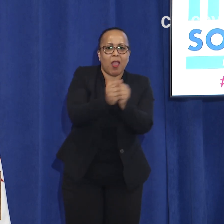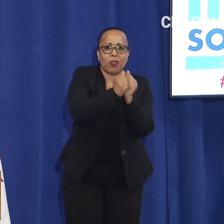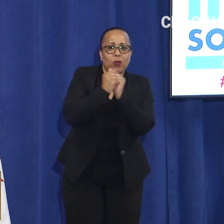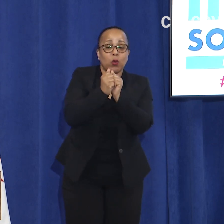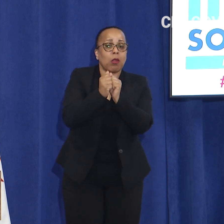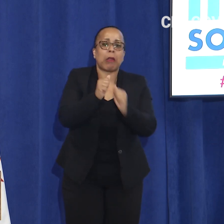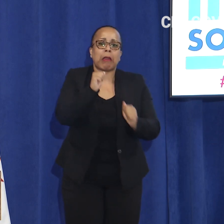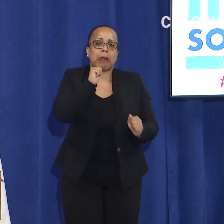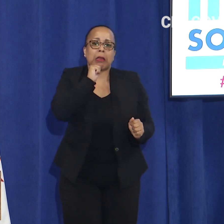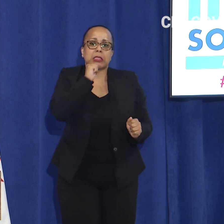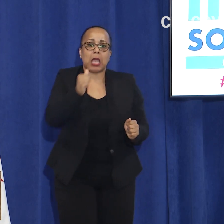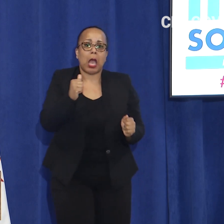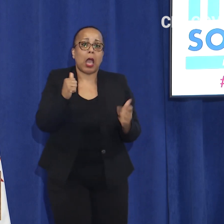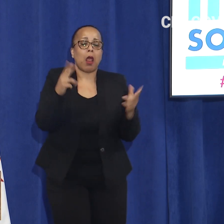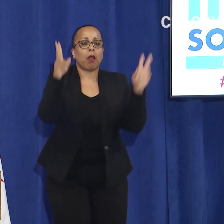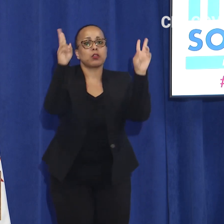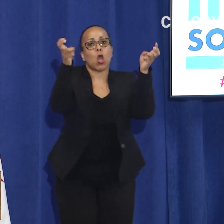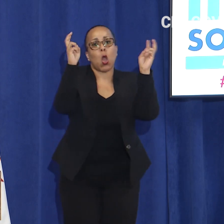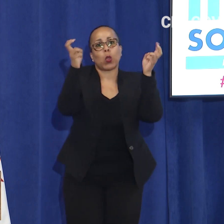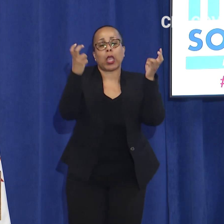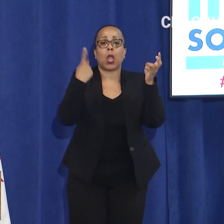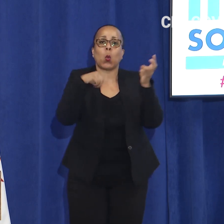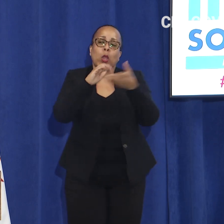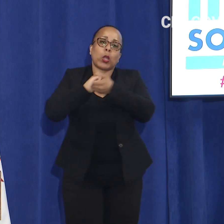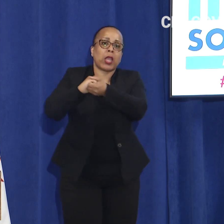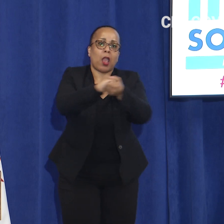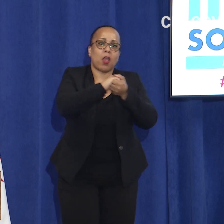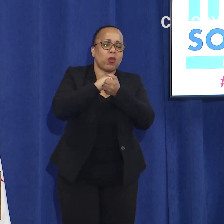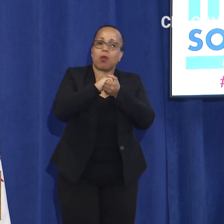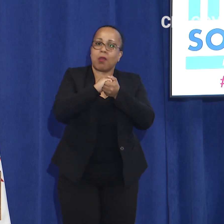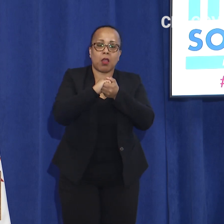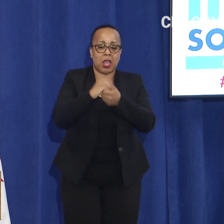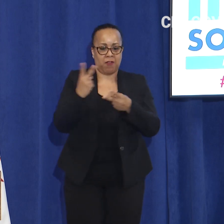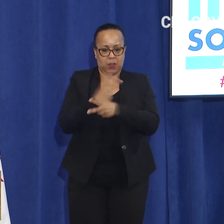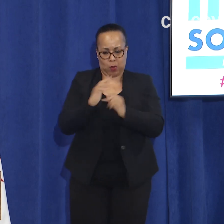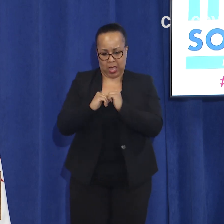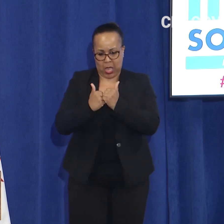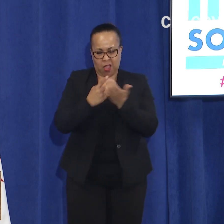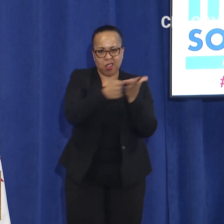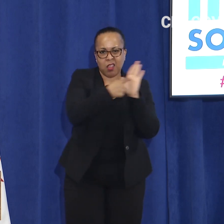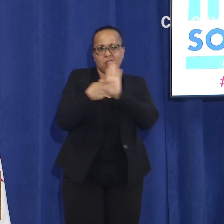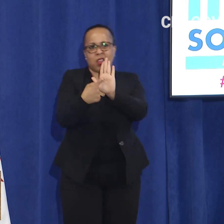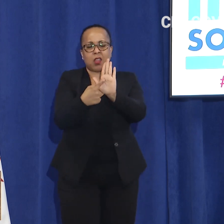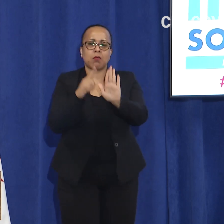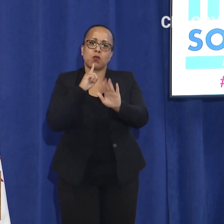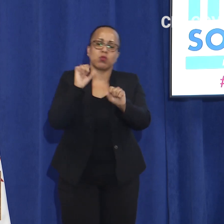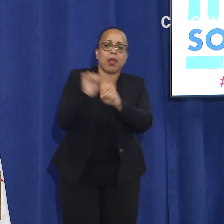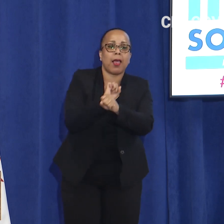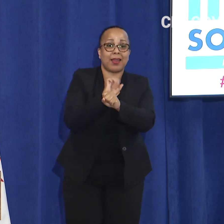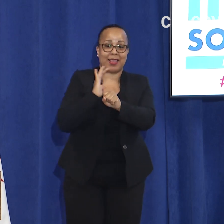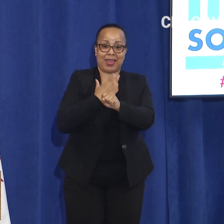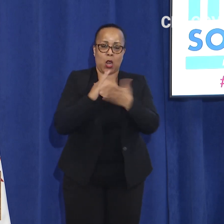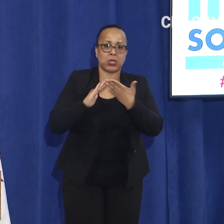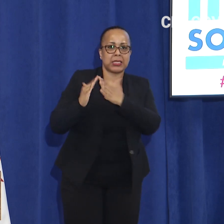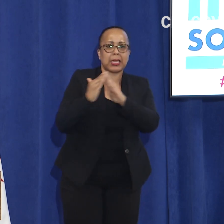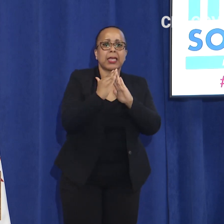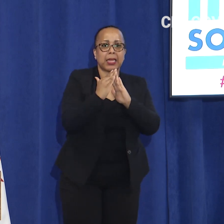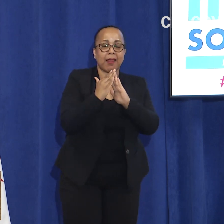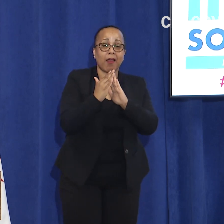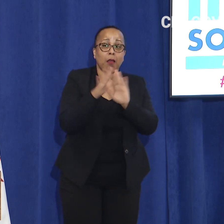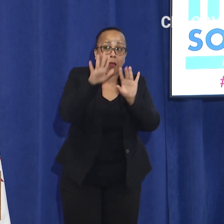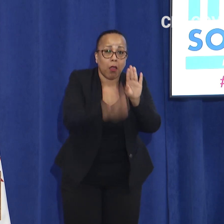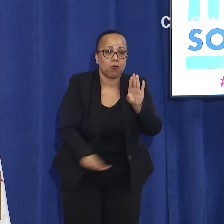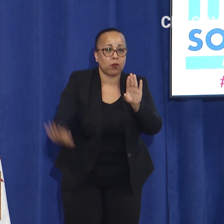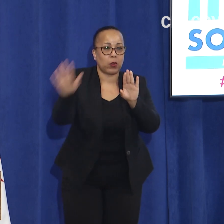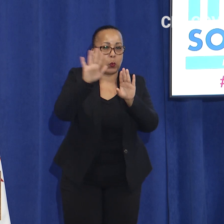That is not a quaint slogan, but we must figure out ways that we manifest that as a reality in our city